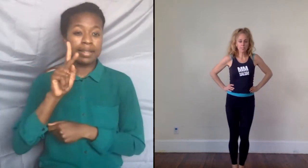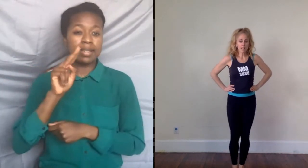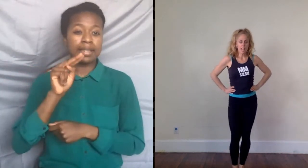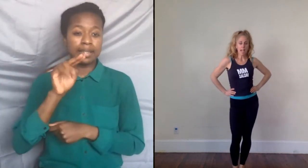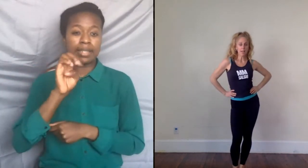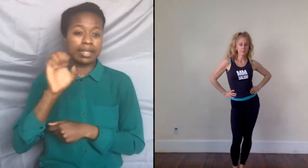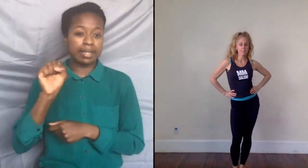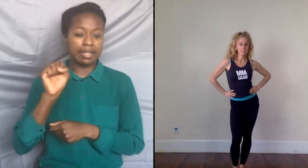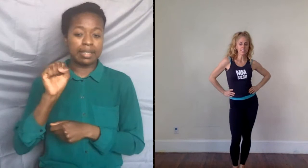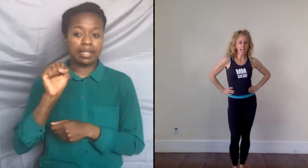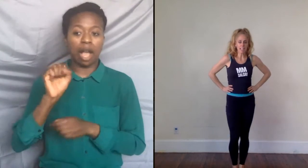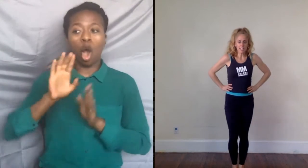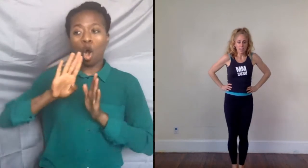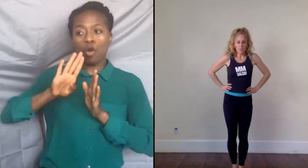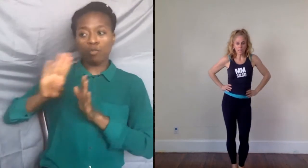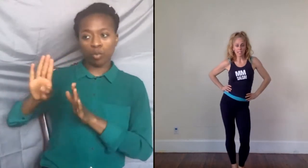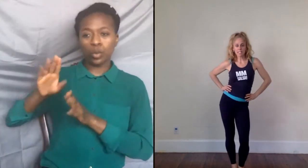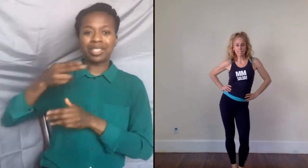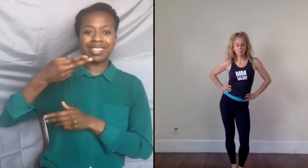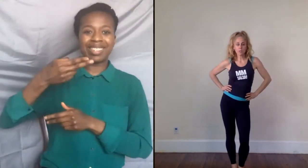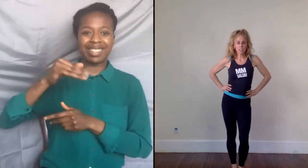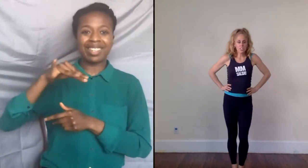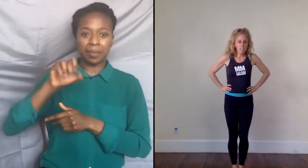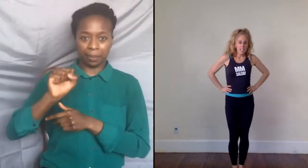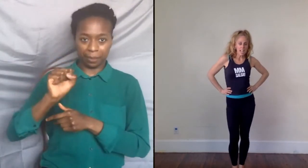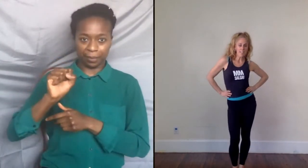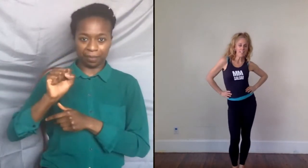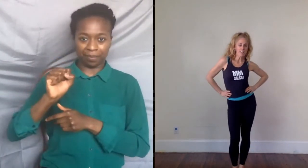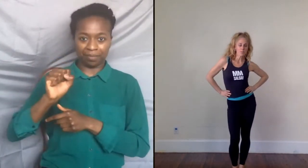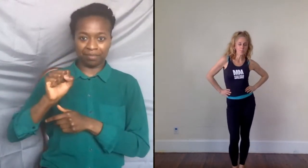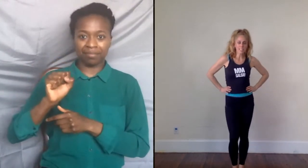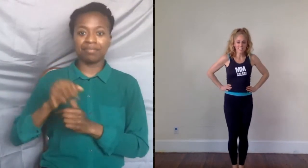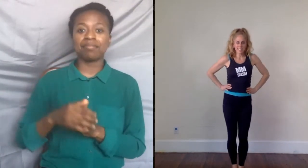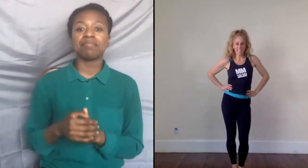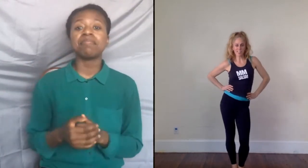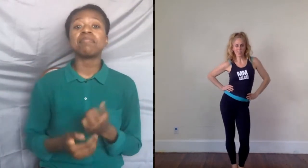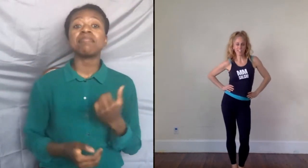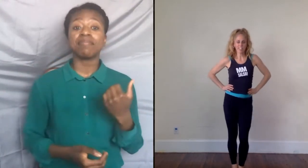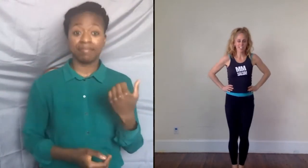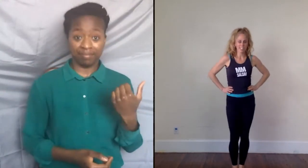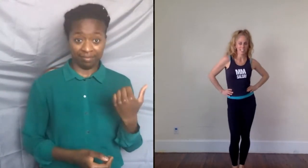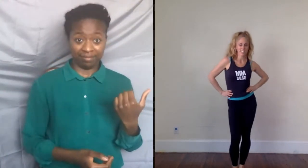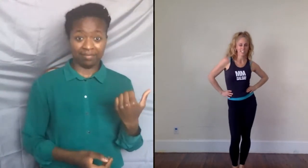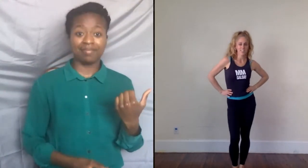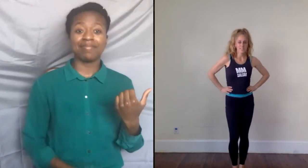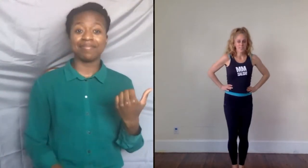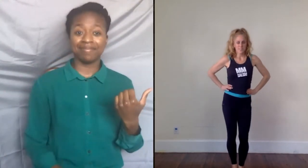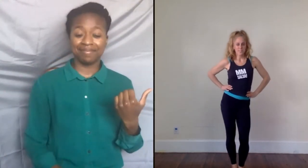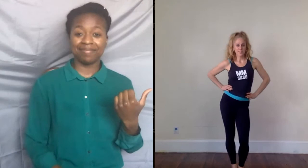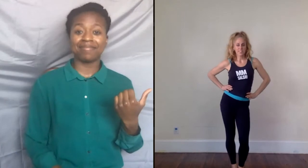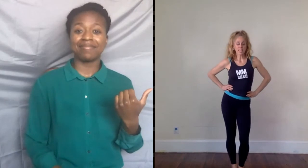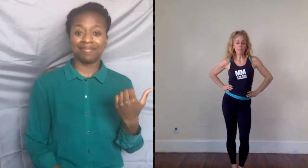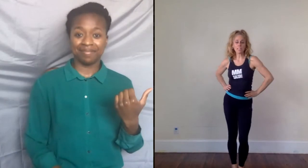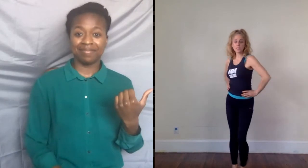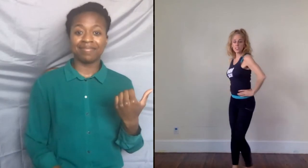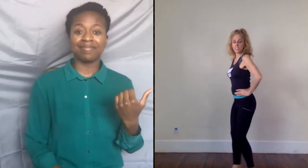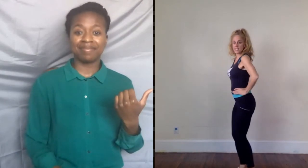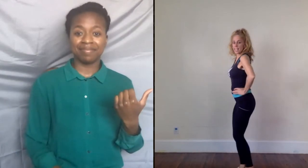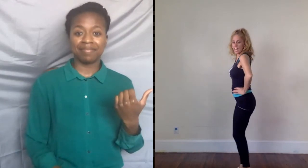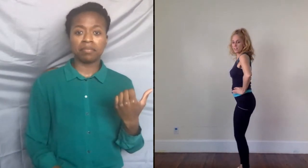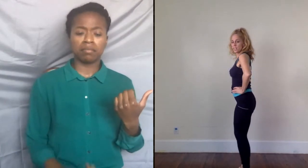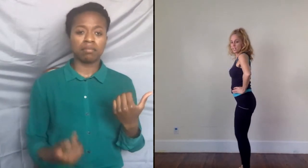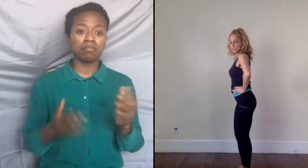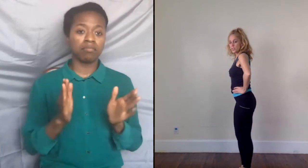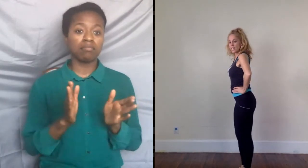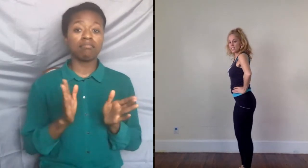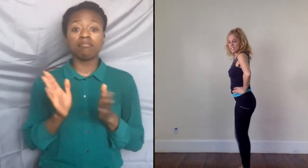hips out to the side. My knees push, and that's what makes it work. I'm going to turn to the